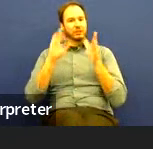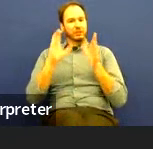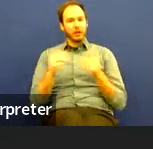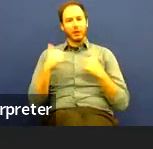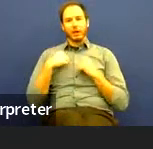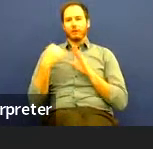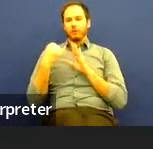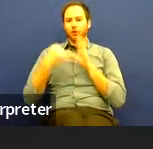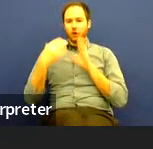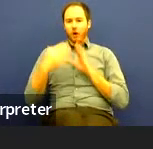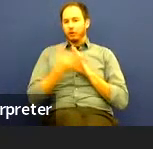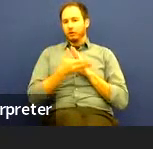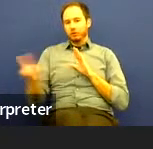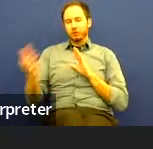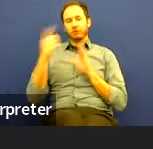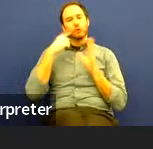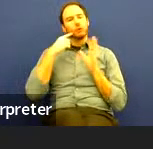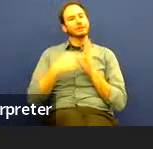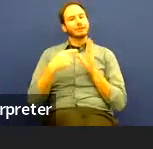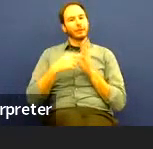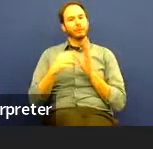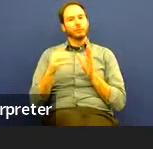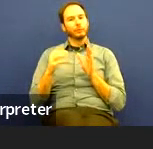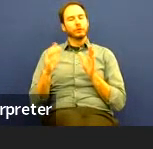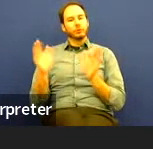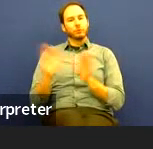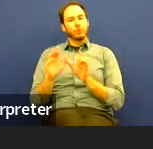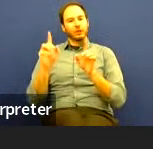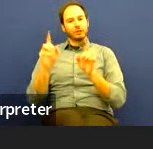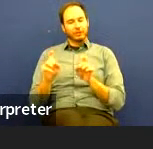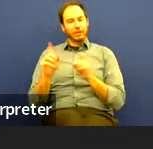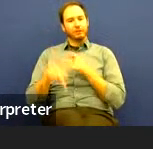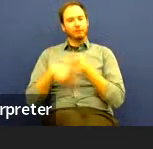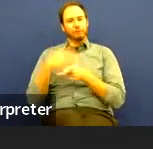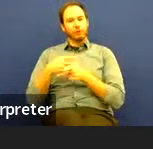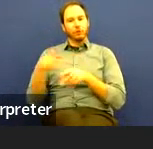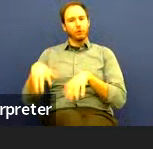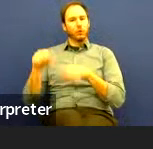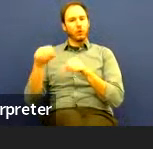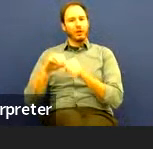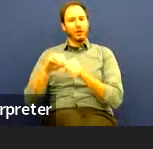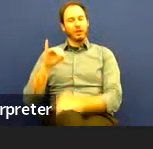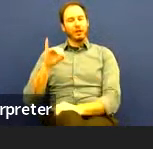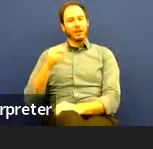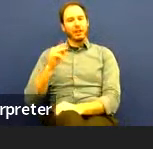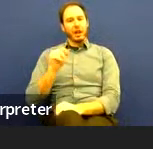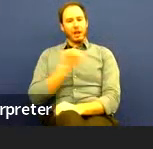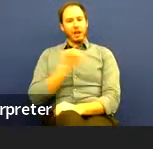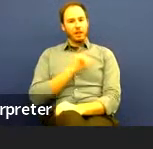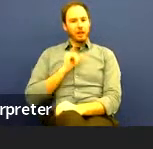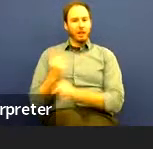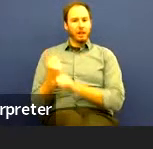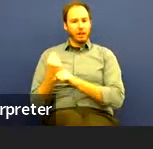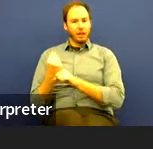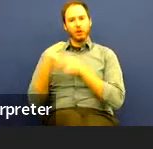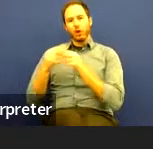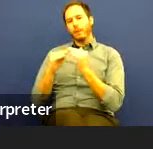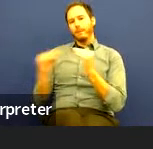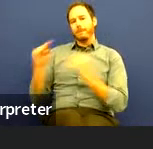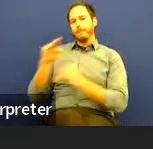artists. For example, a small test version of this was done in Ithaca last year. They were called the Beyond Art